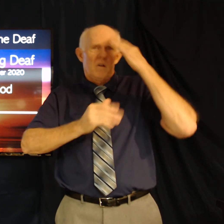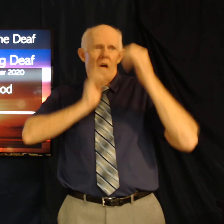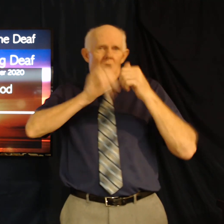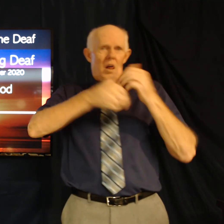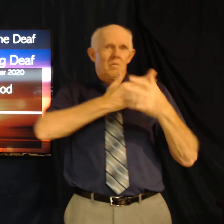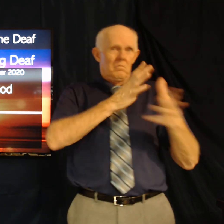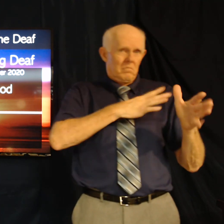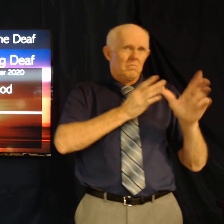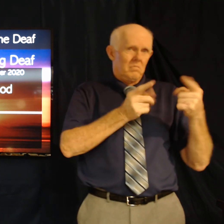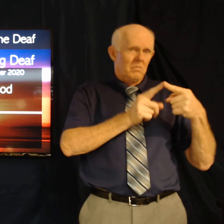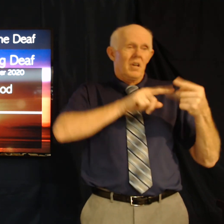week,